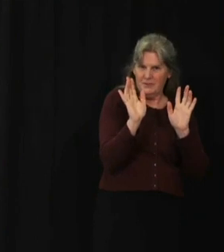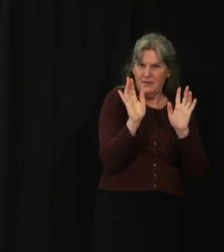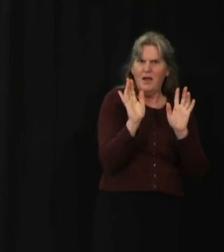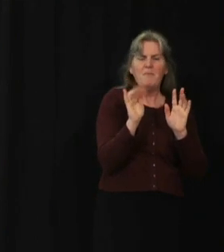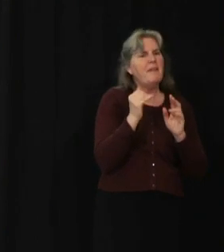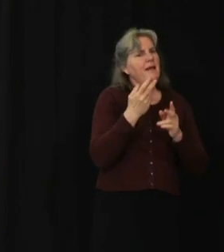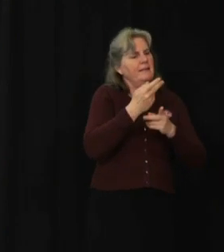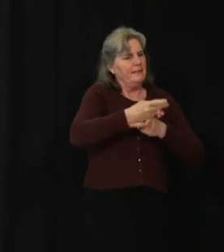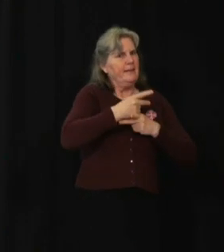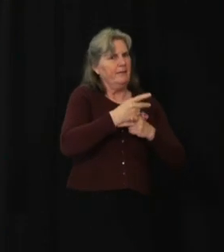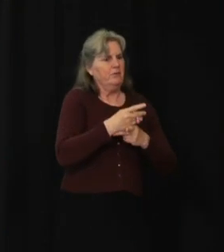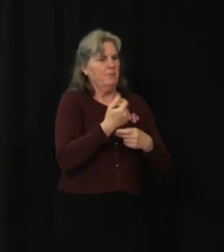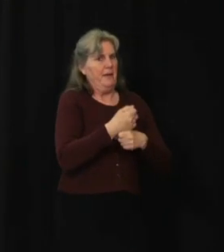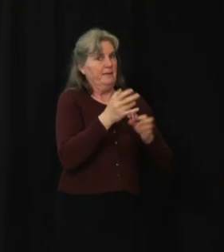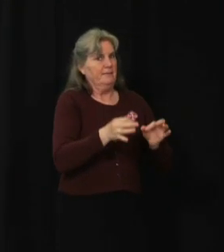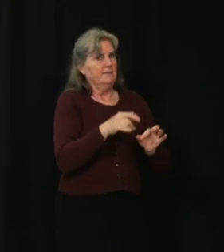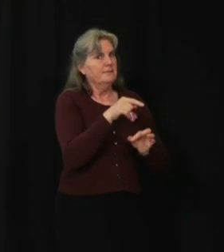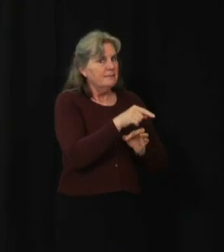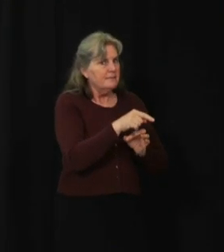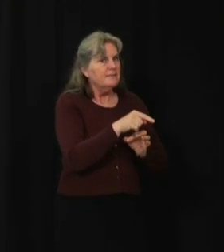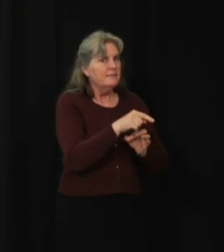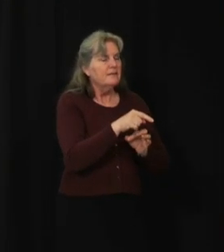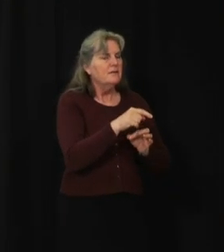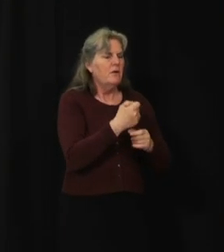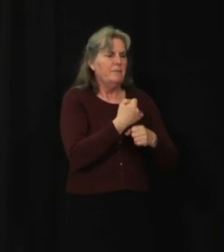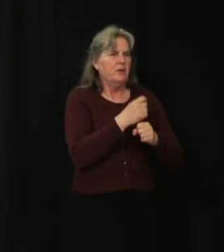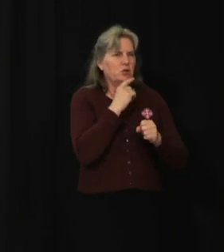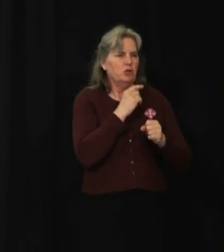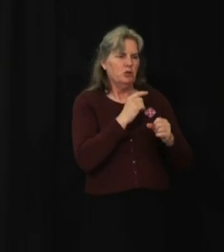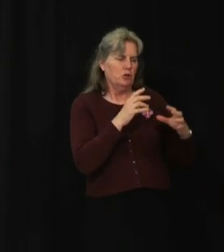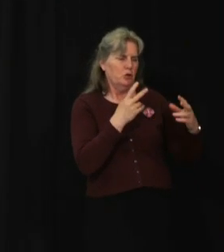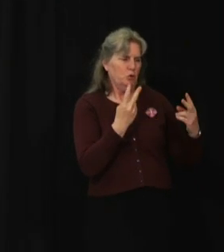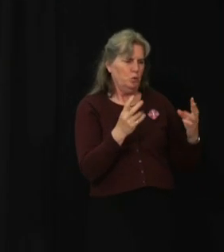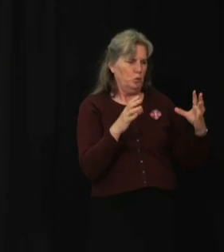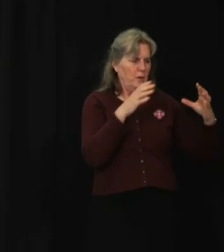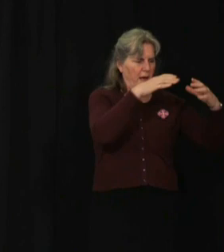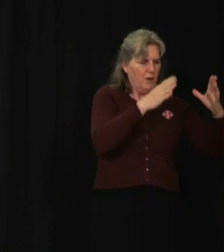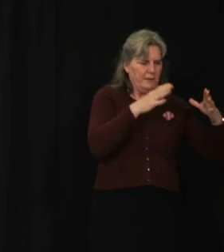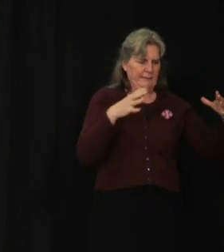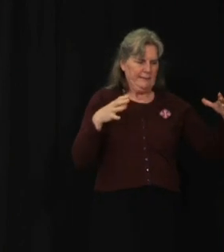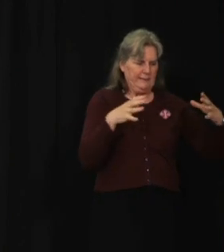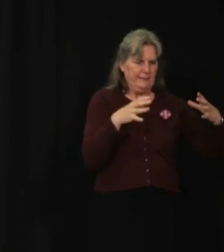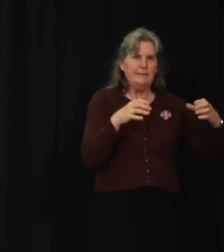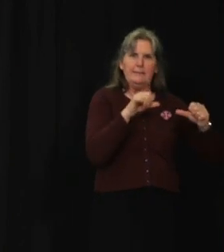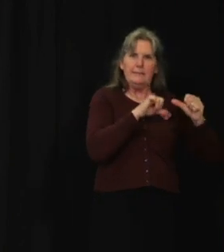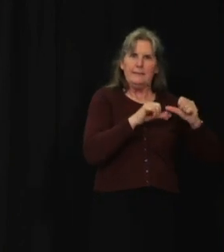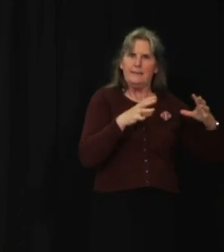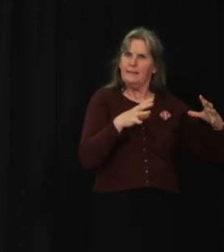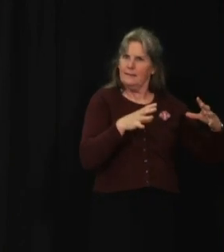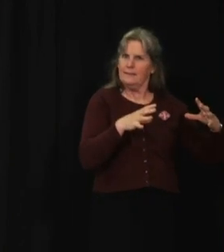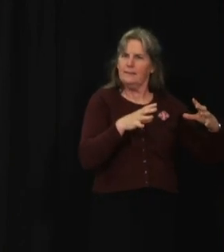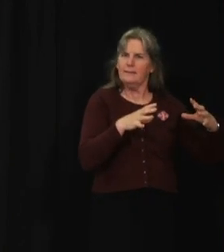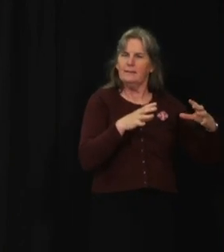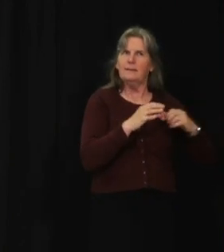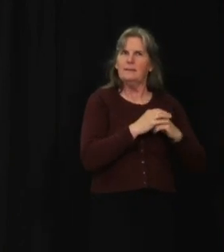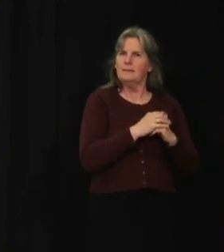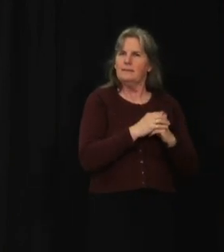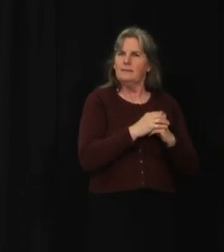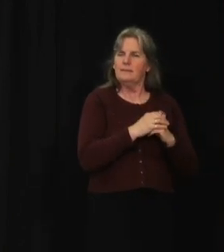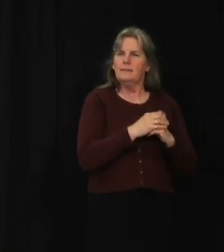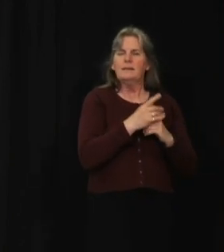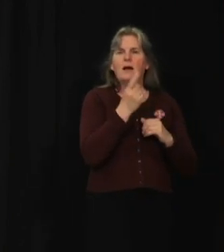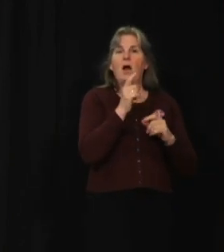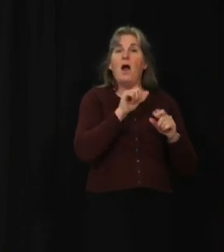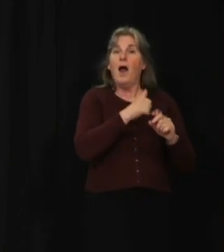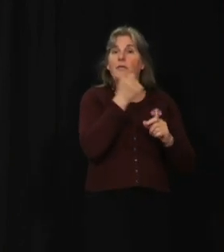very cautiously as well, and we want to make sure that we're doing this and we're doing this in the safe way possible. One of the biggest changes